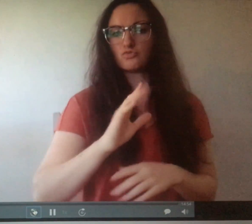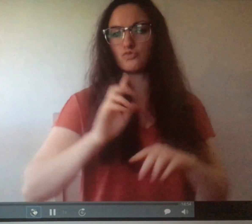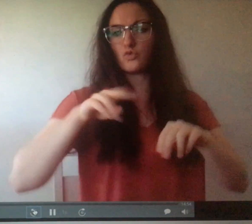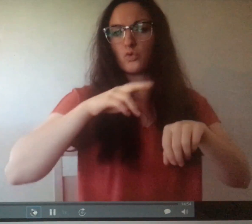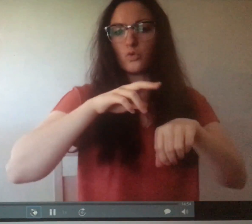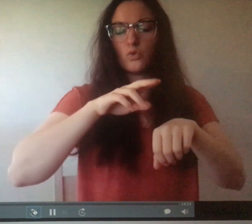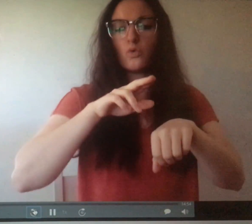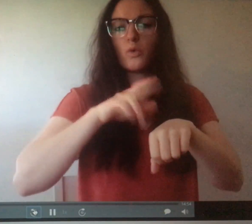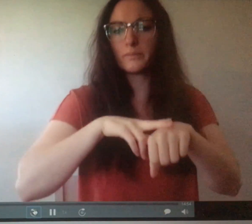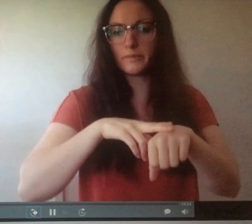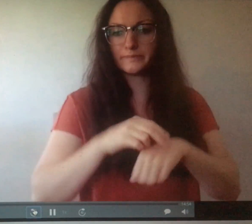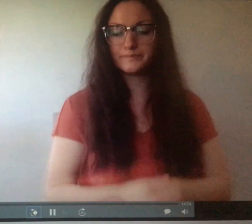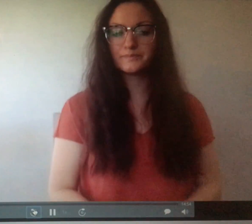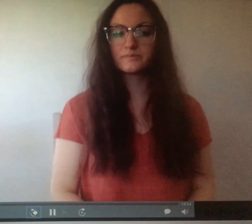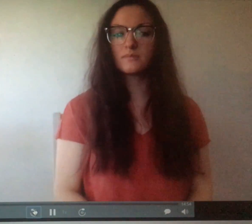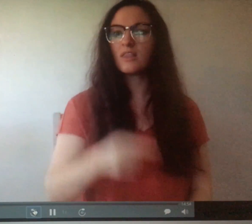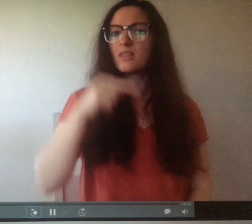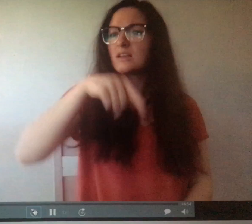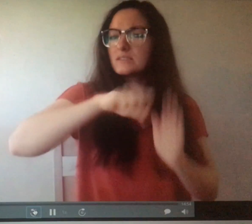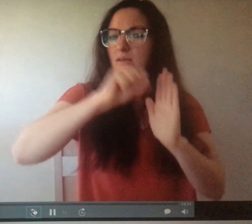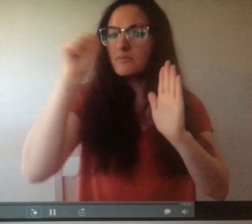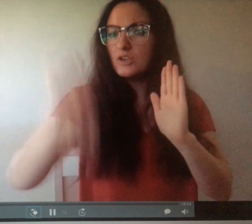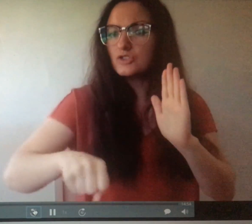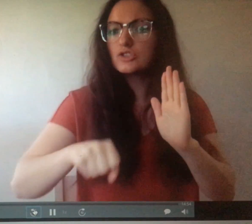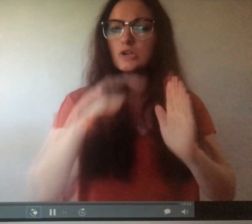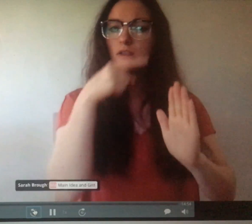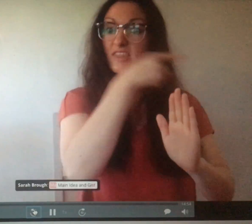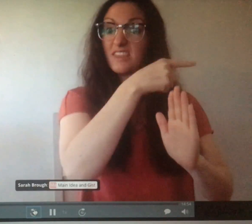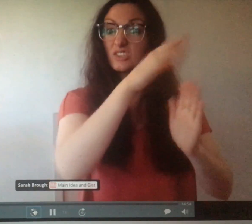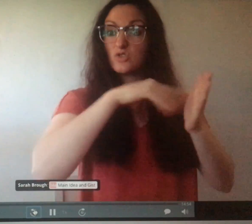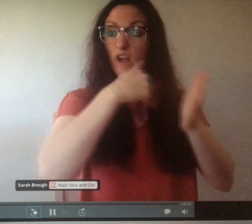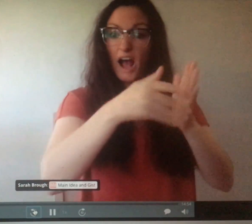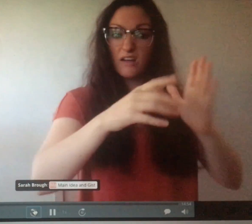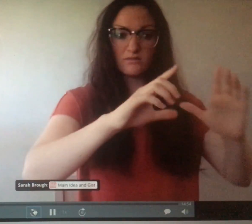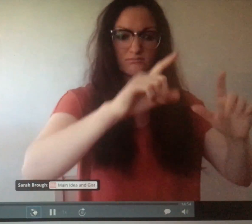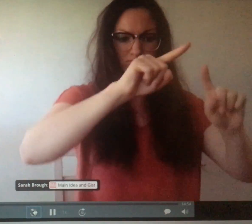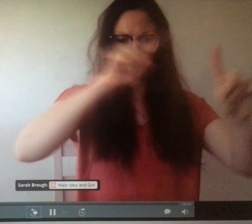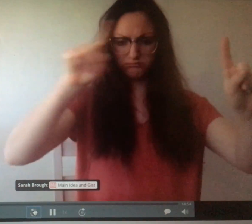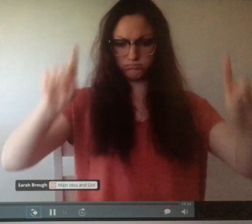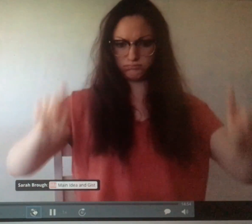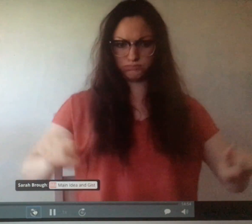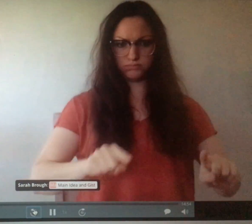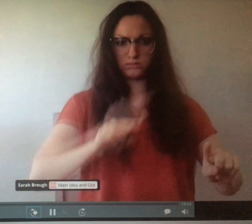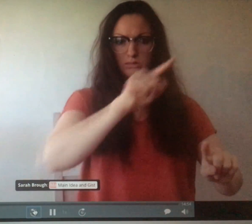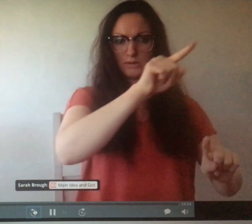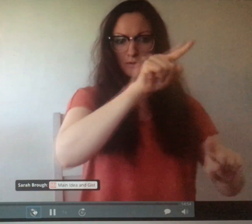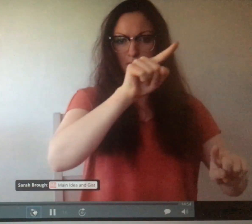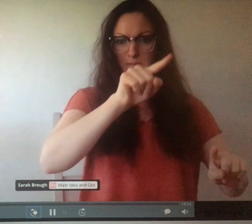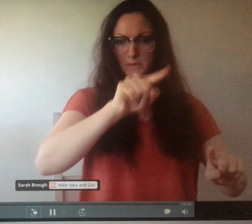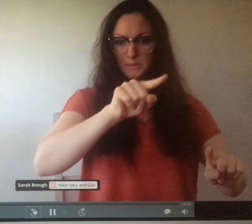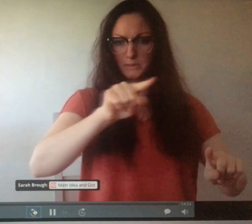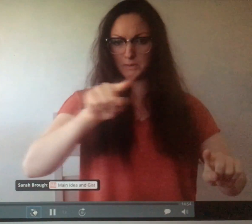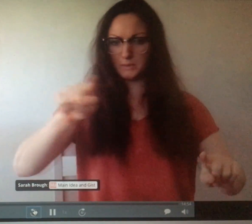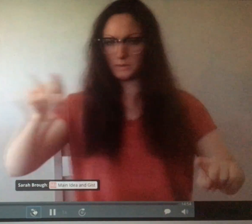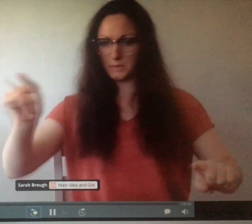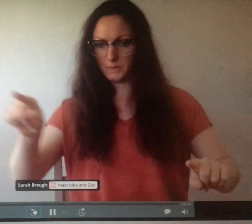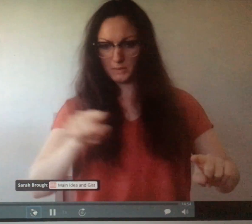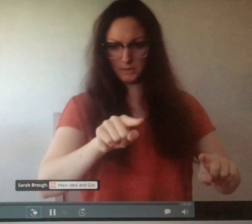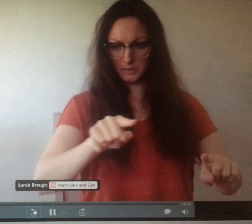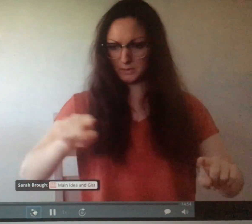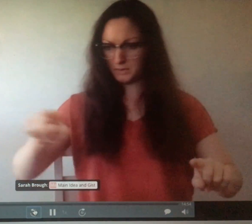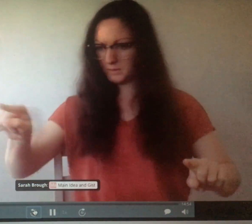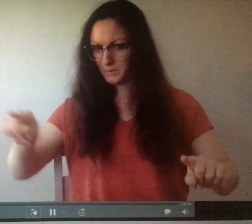distribution from this semester, and I think you can immediately notice the difference. This is what's called a bimodal distribution.